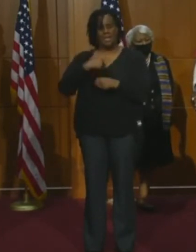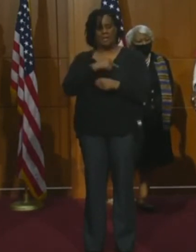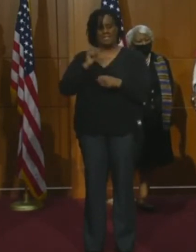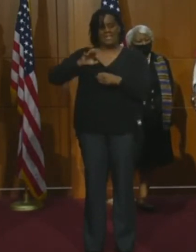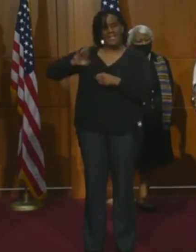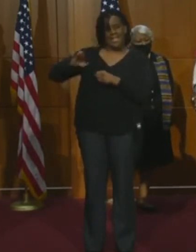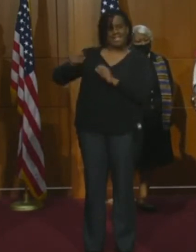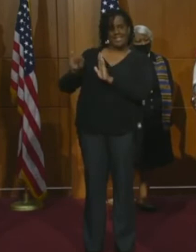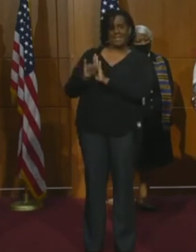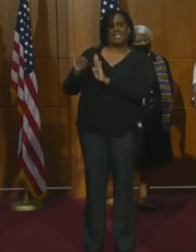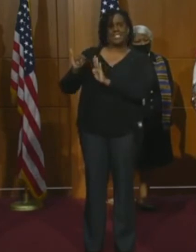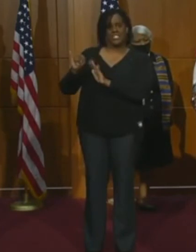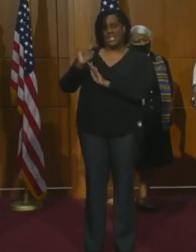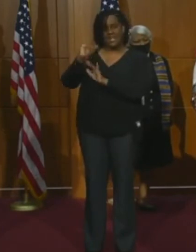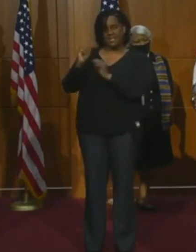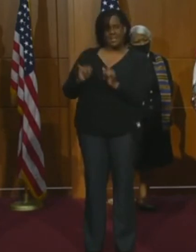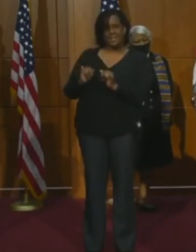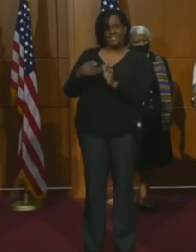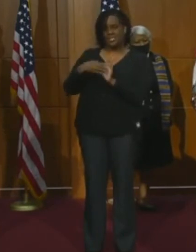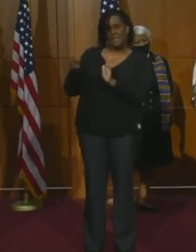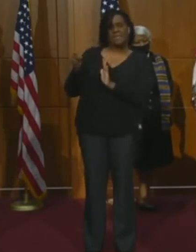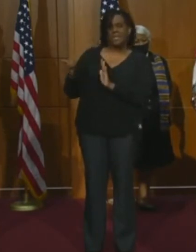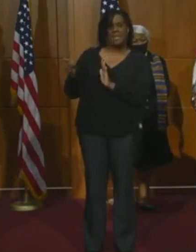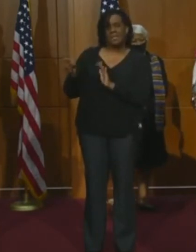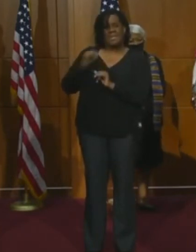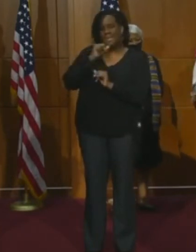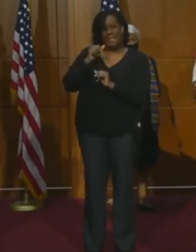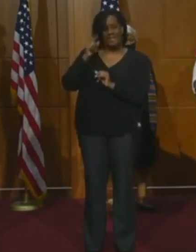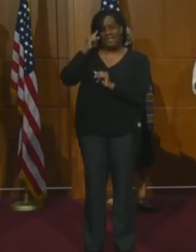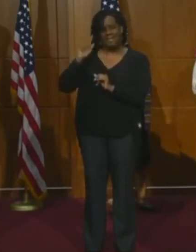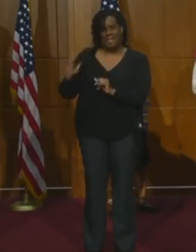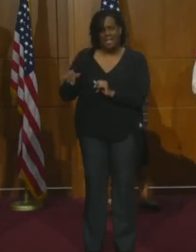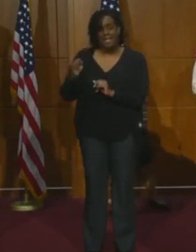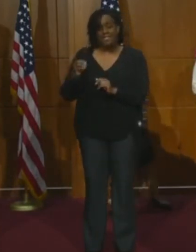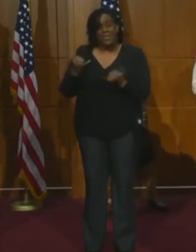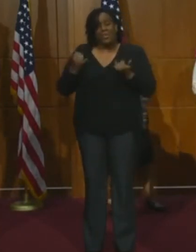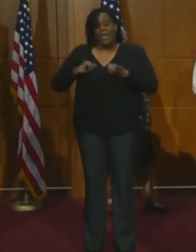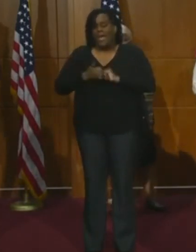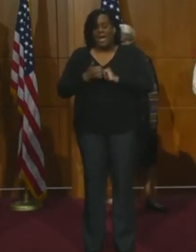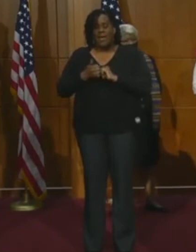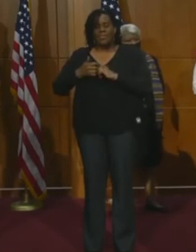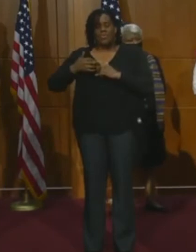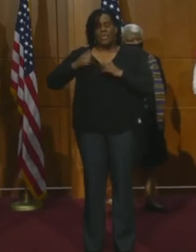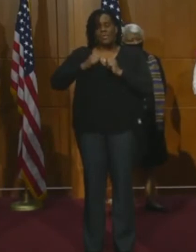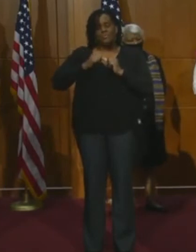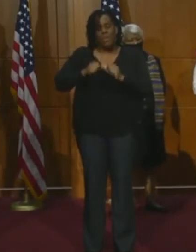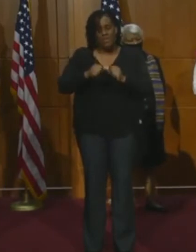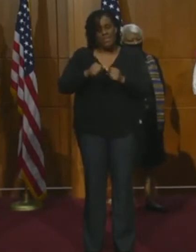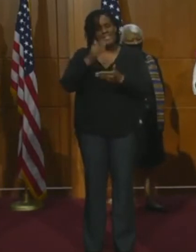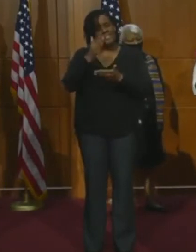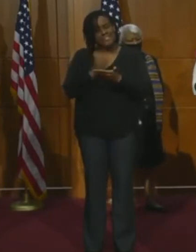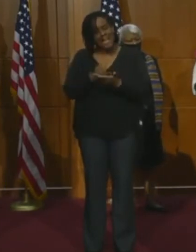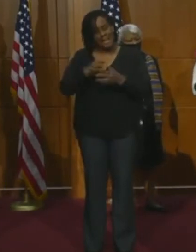His imago Dei, in His image and in His likeness. So how do we get to the place where we can stop wearing